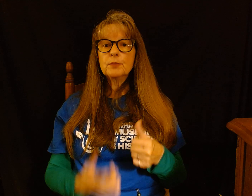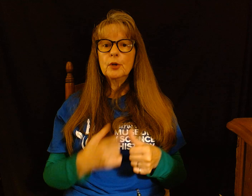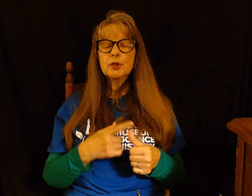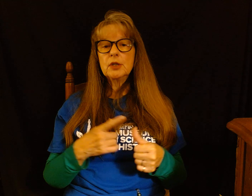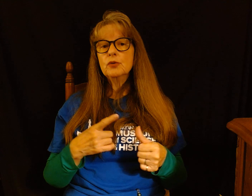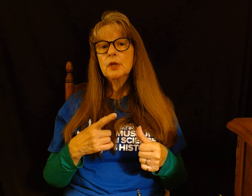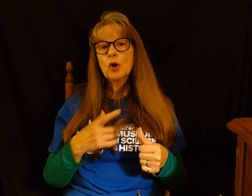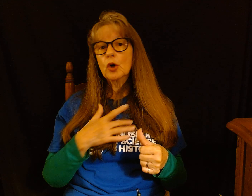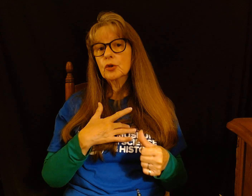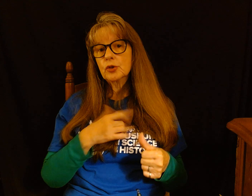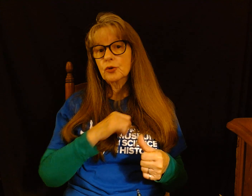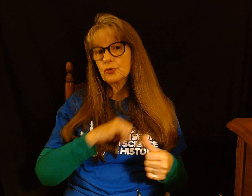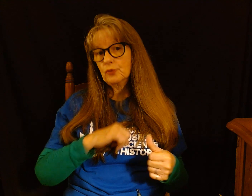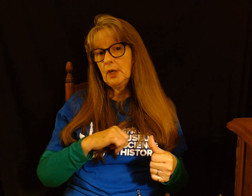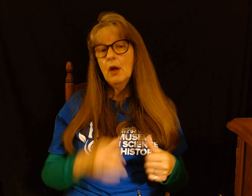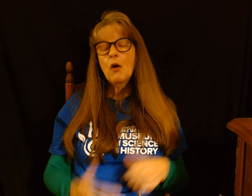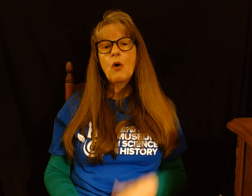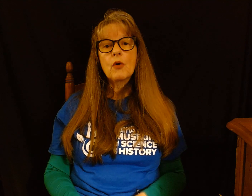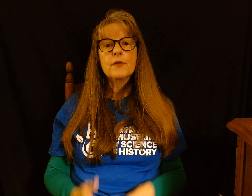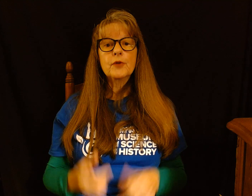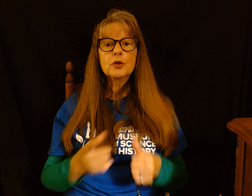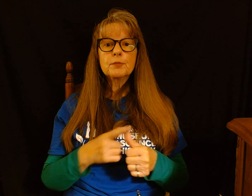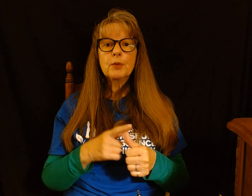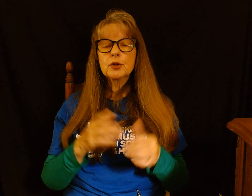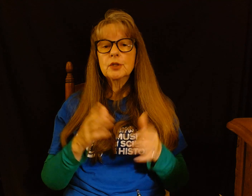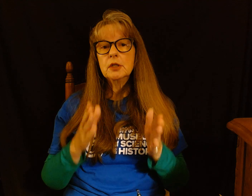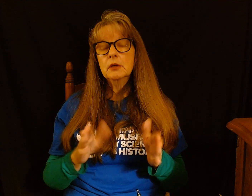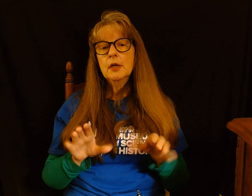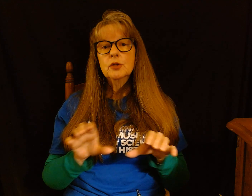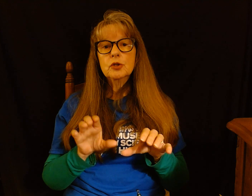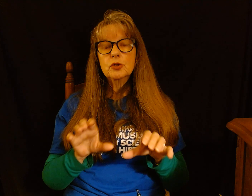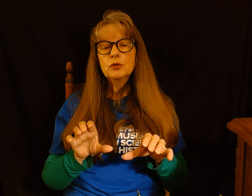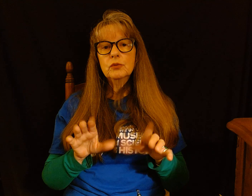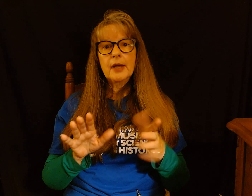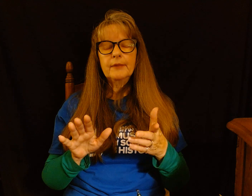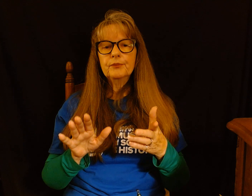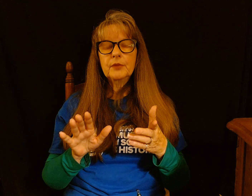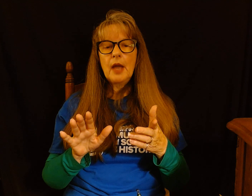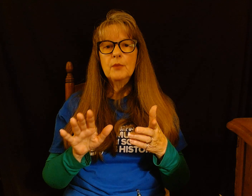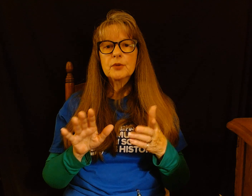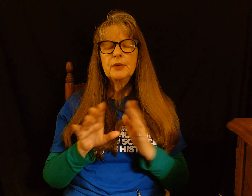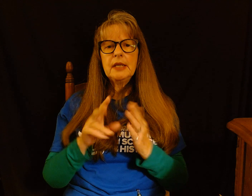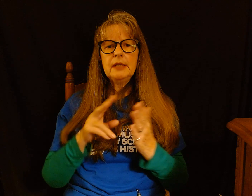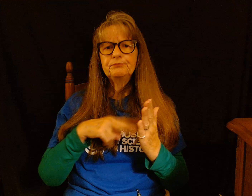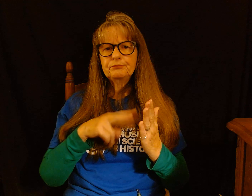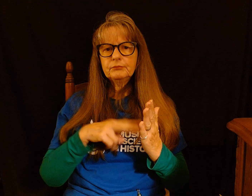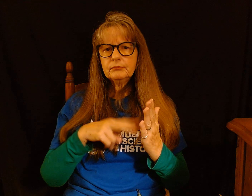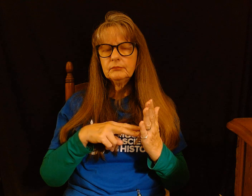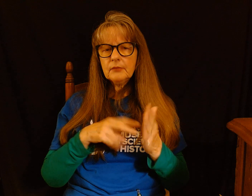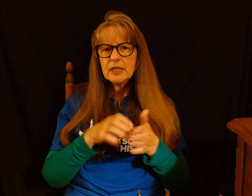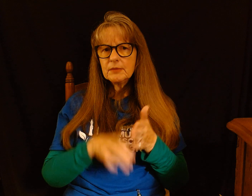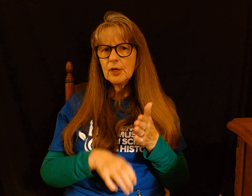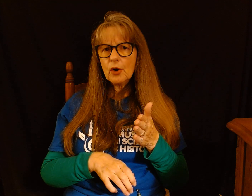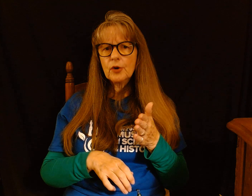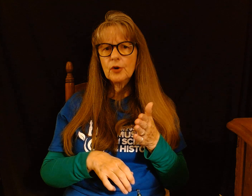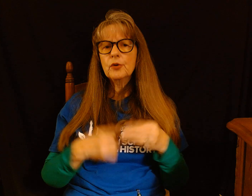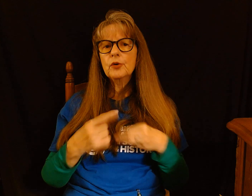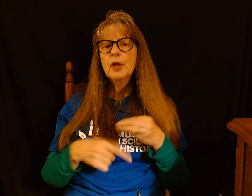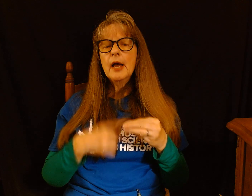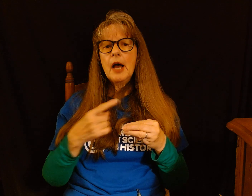person who did heart surgery, or the first person to do, like, I was reading some kind of article